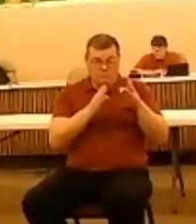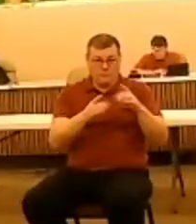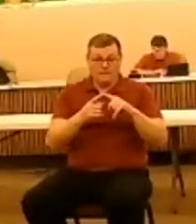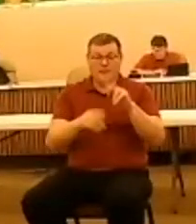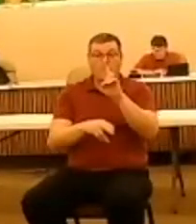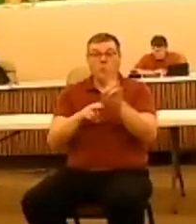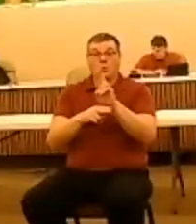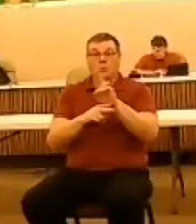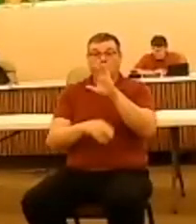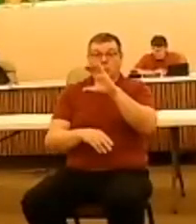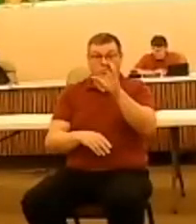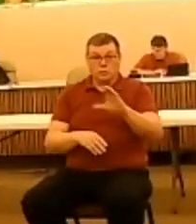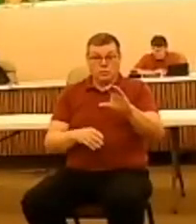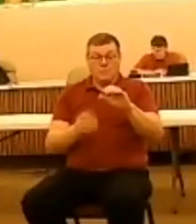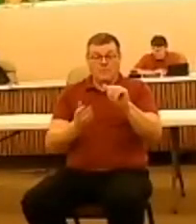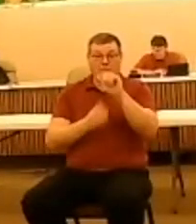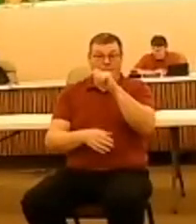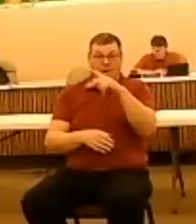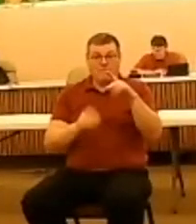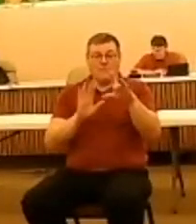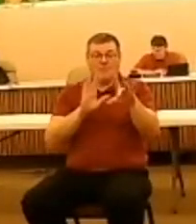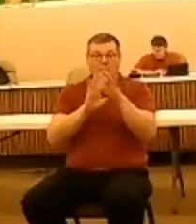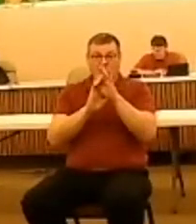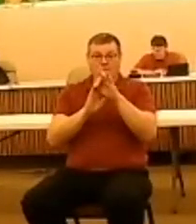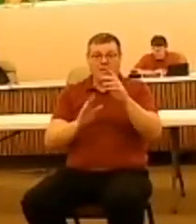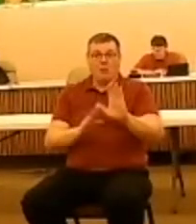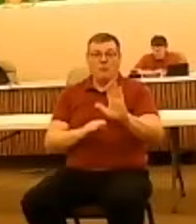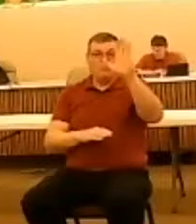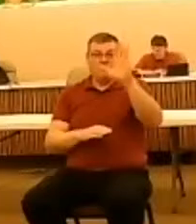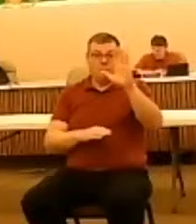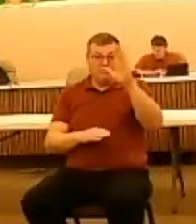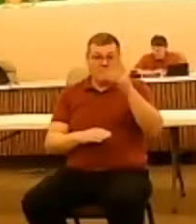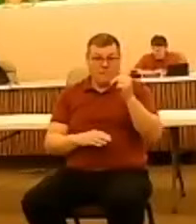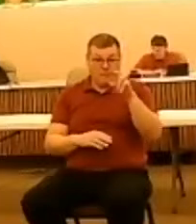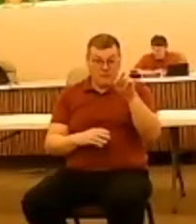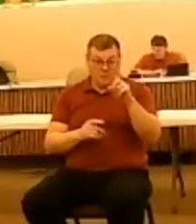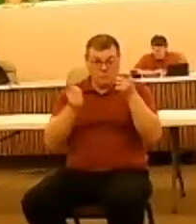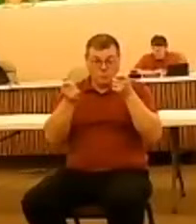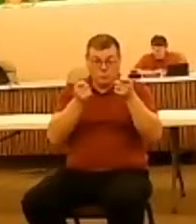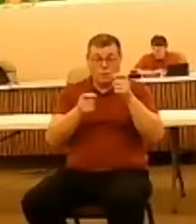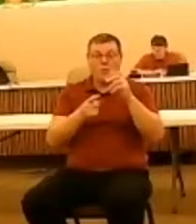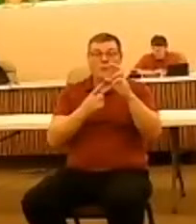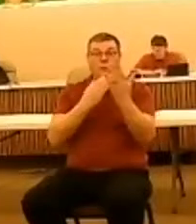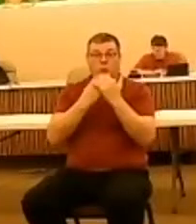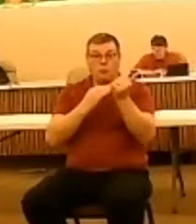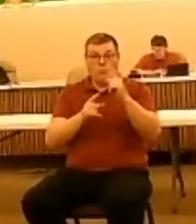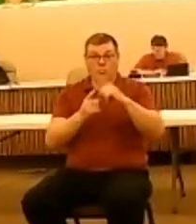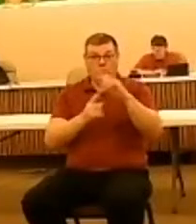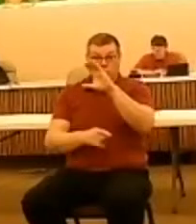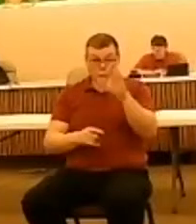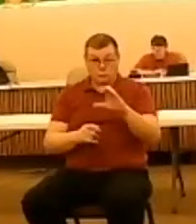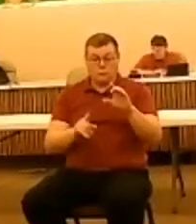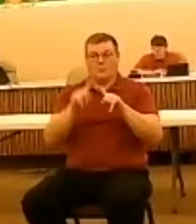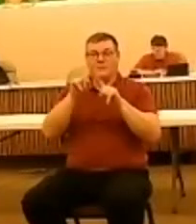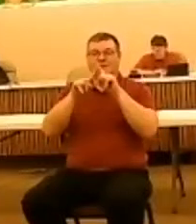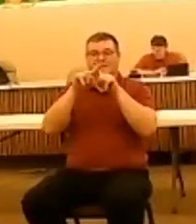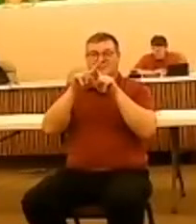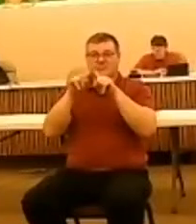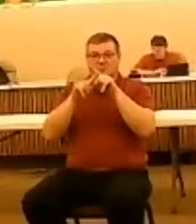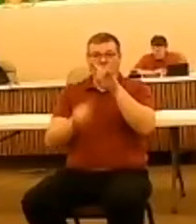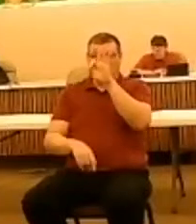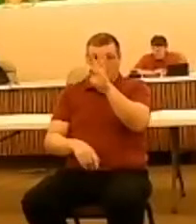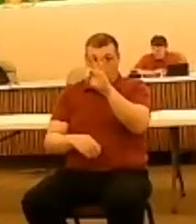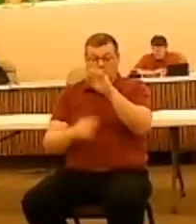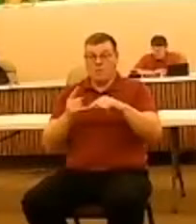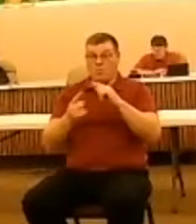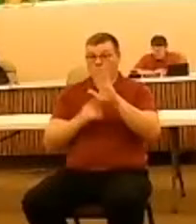on your computer or with an app, select the raise hand control, or if you are called into Zoom, press *9. When it is